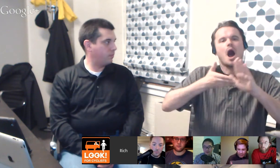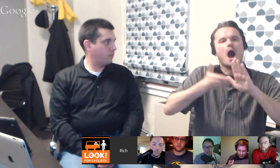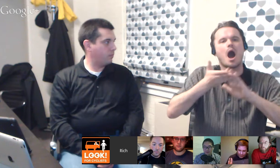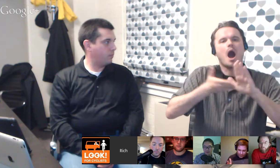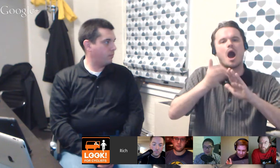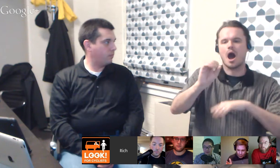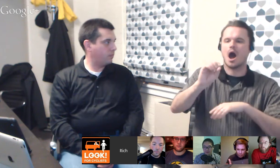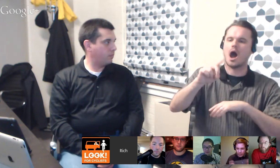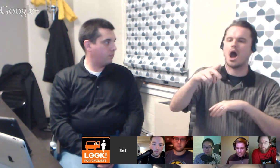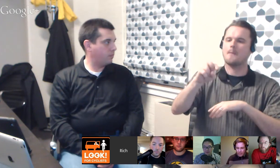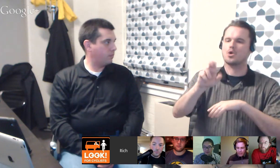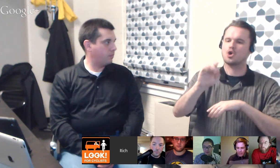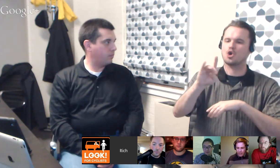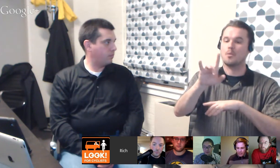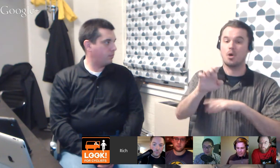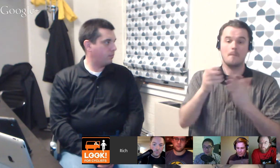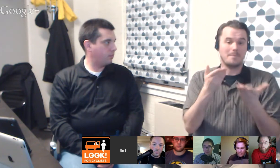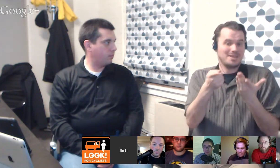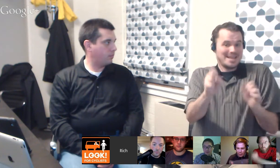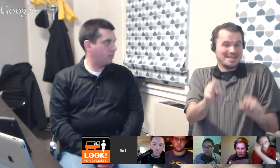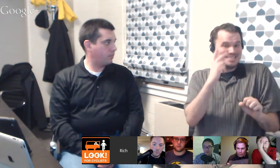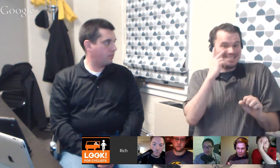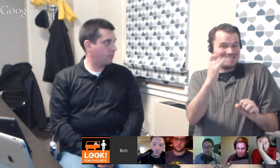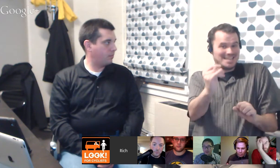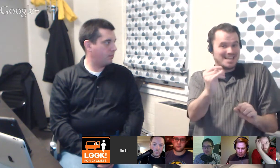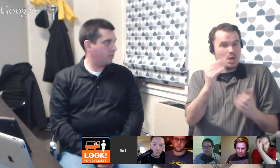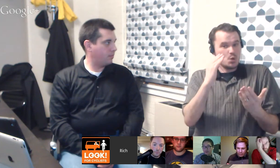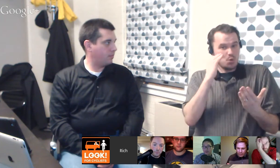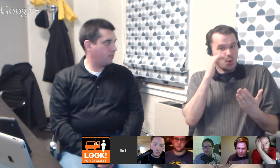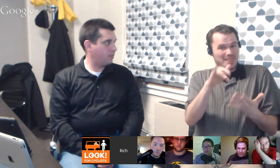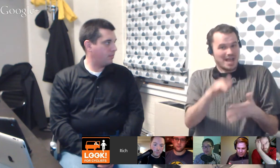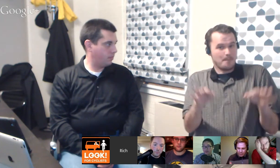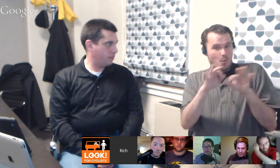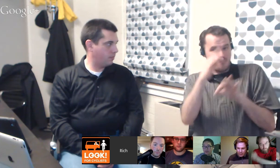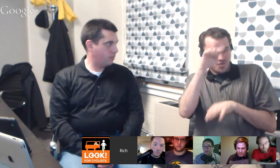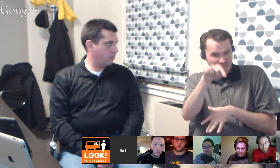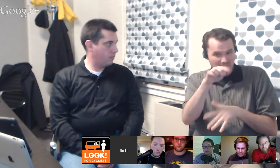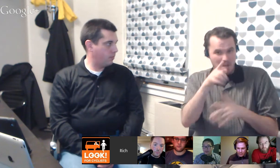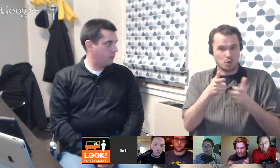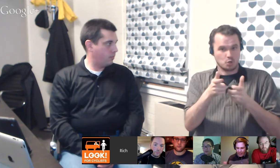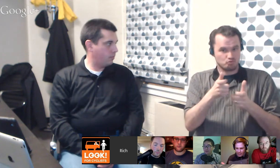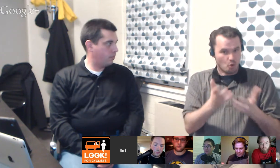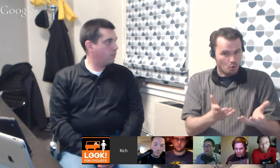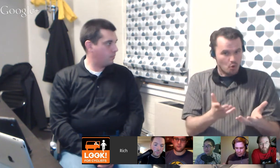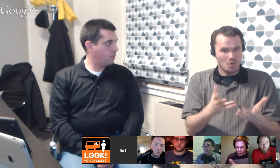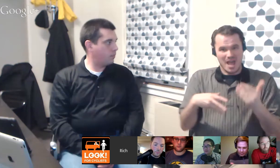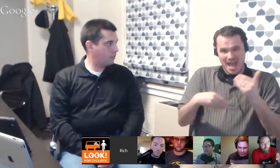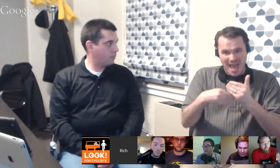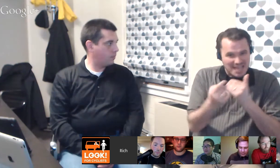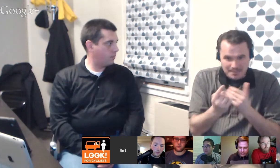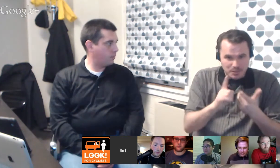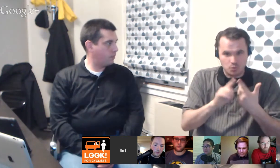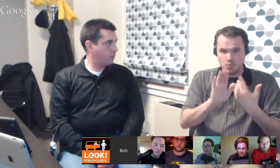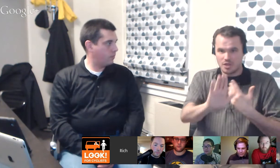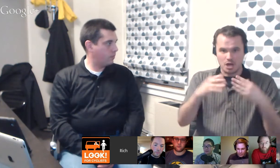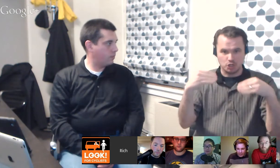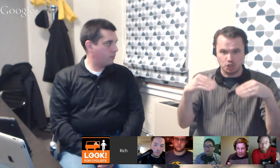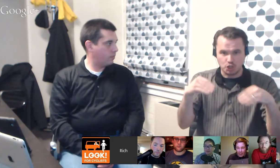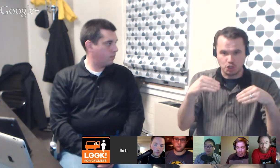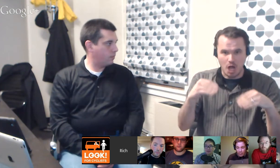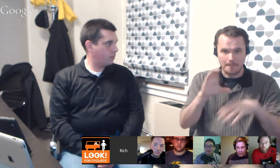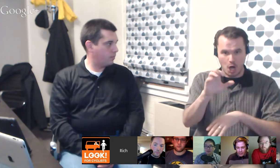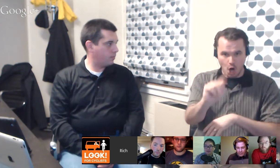maybe somebody can see your widget, right, and they know that that's important for them to say add something to their shopping cart. But